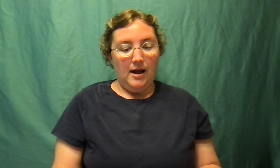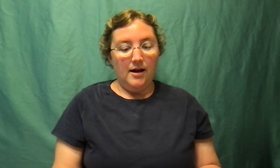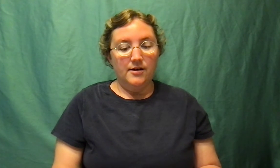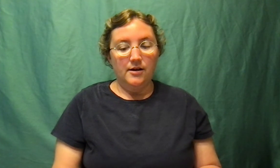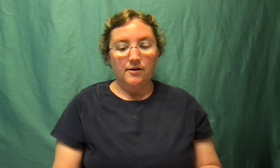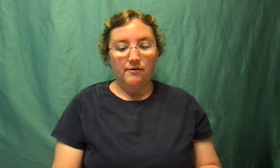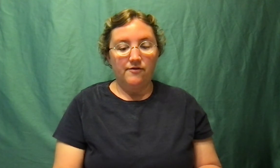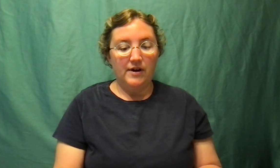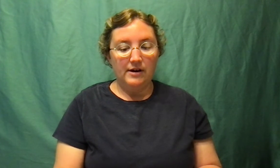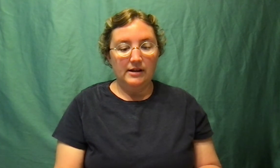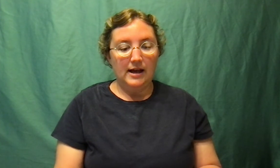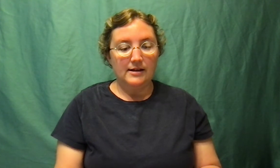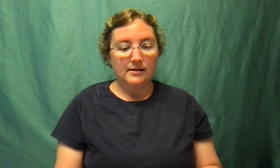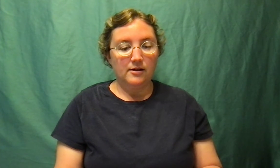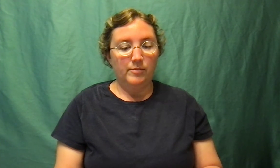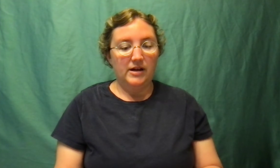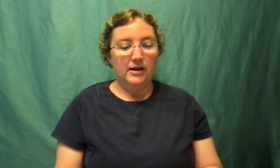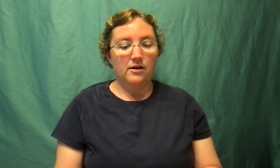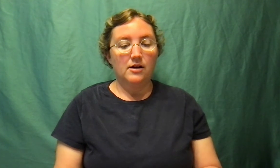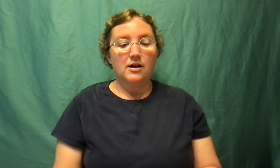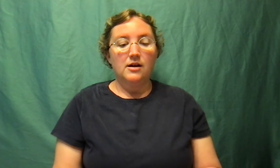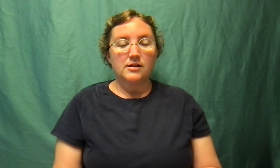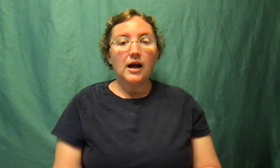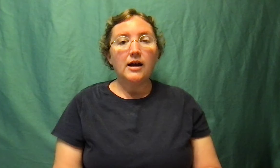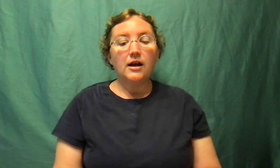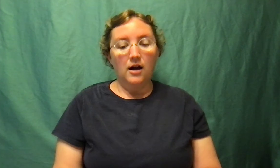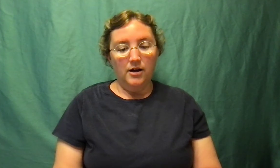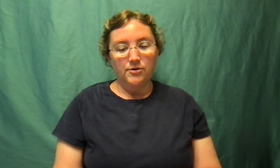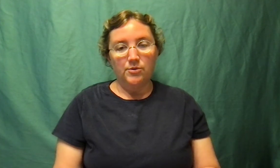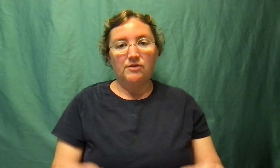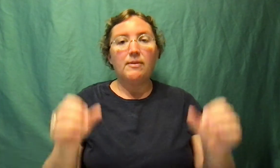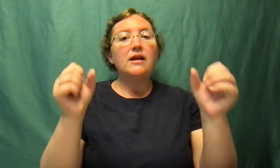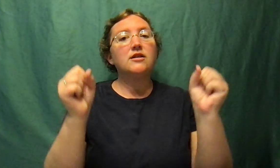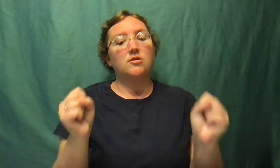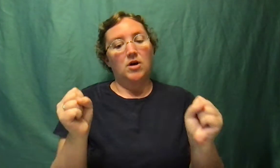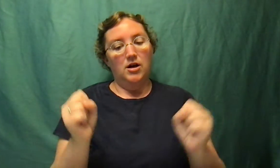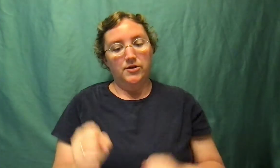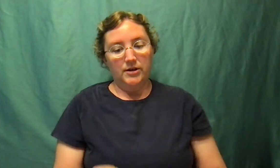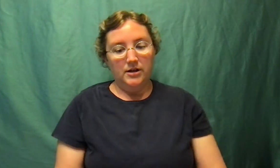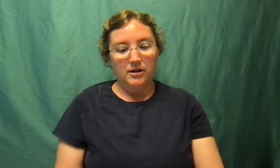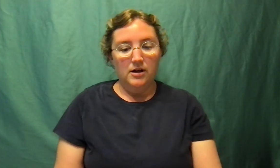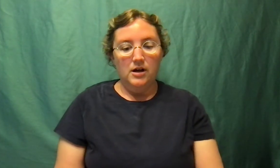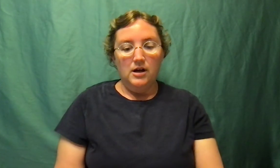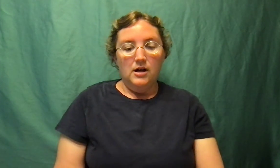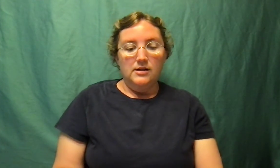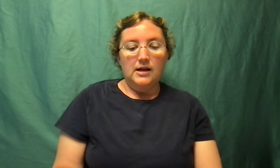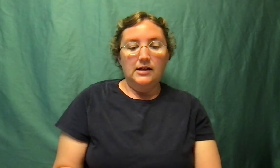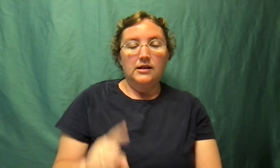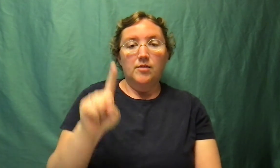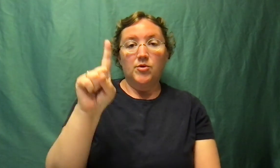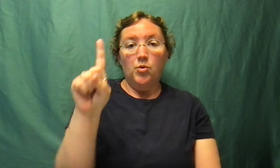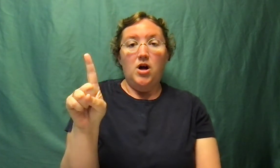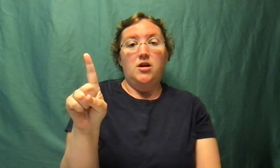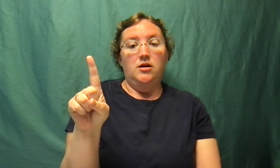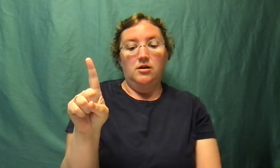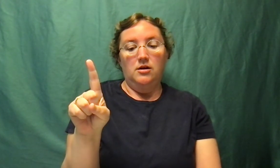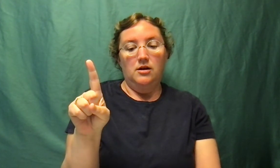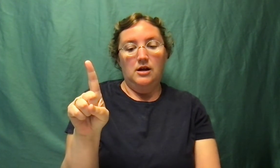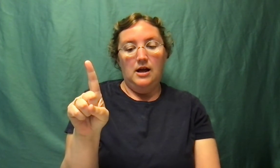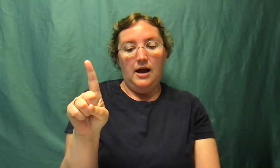And very last little bit here, signing 100. We've made it to 100. Sign the number 1 and